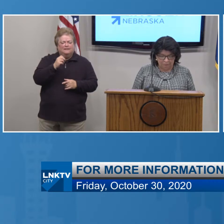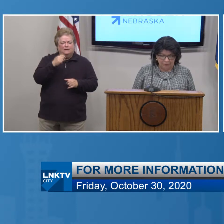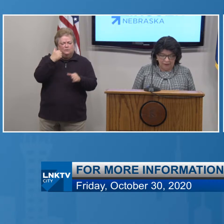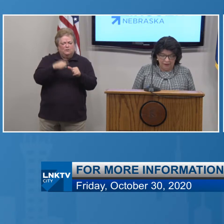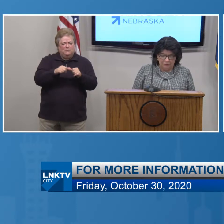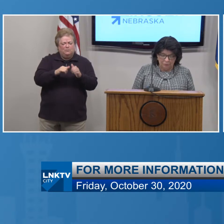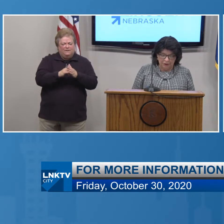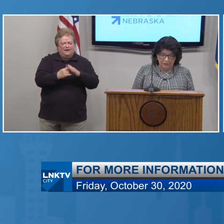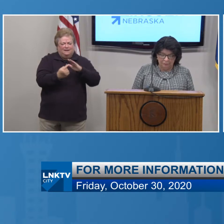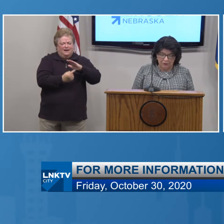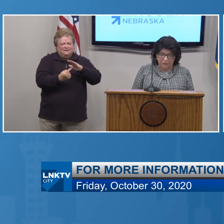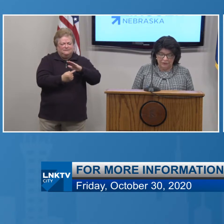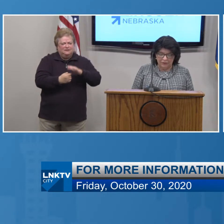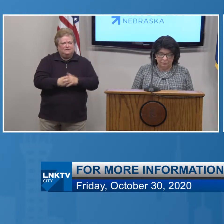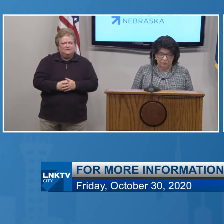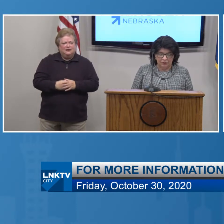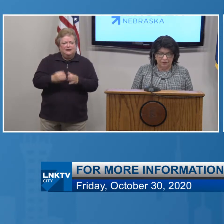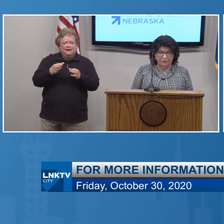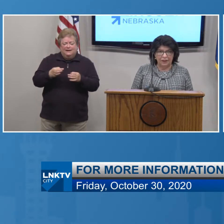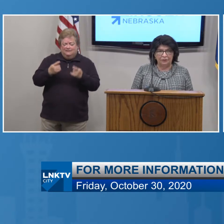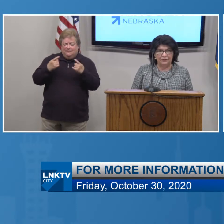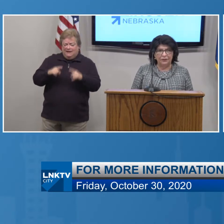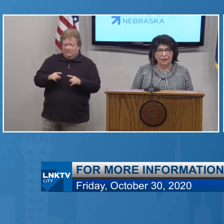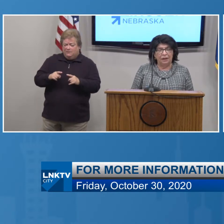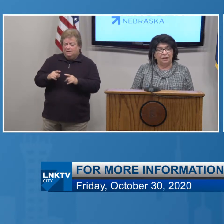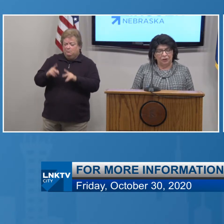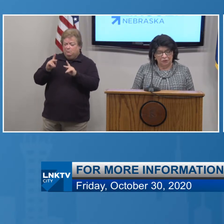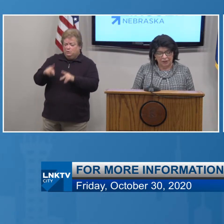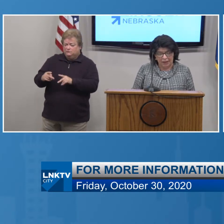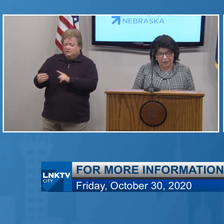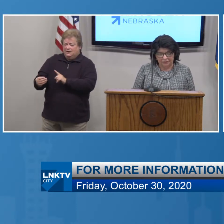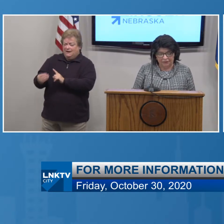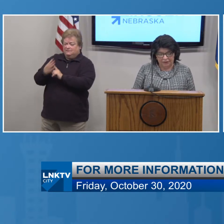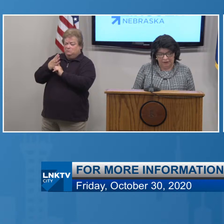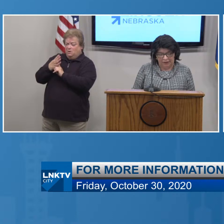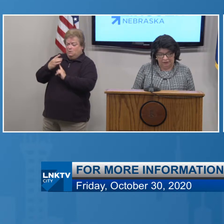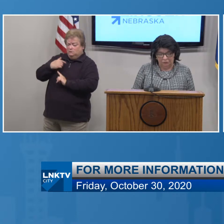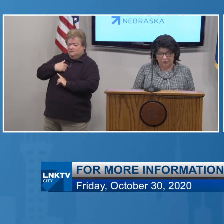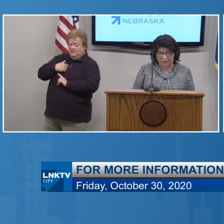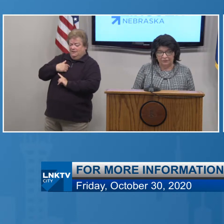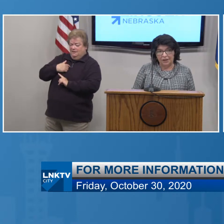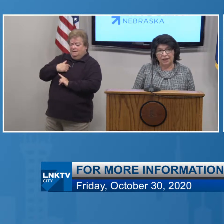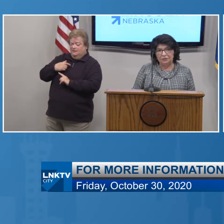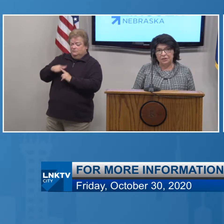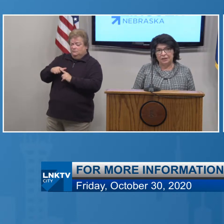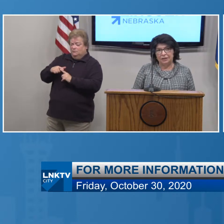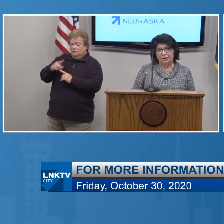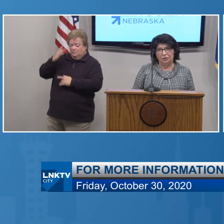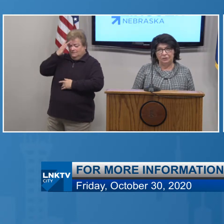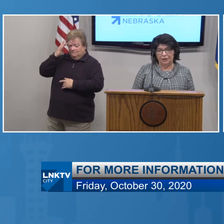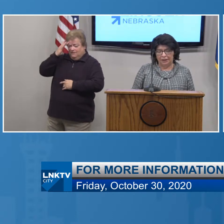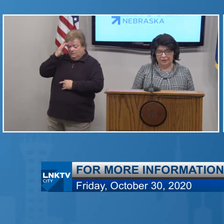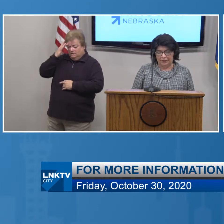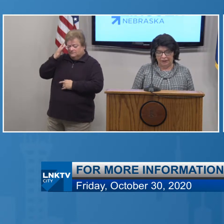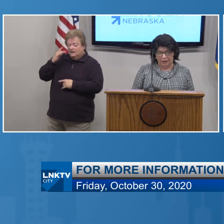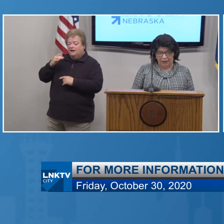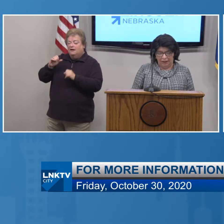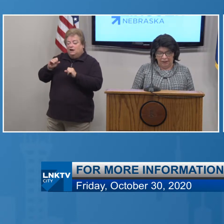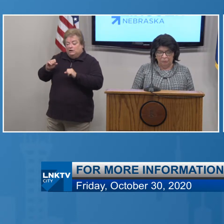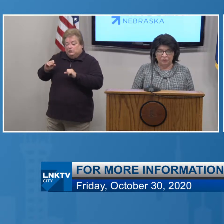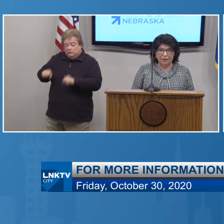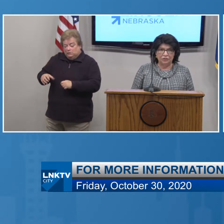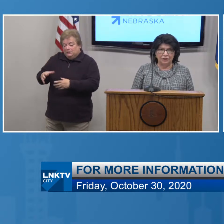is. If you've been exposed to someone with the virus, you are asked at the risk of contracting